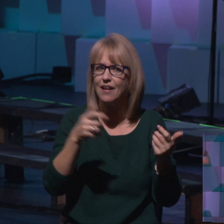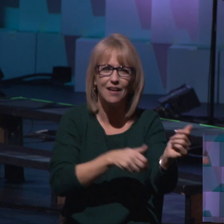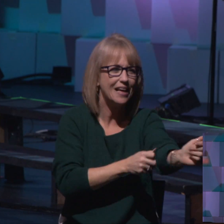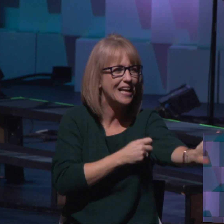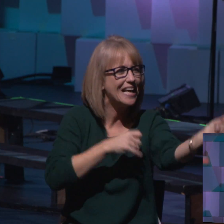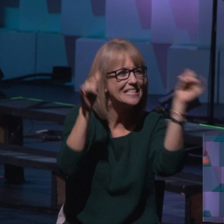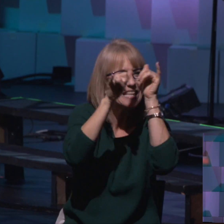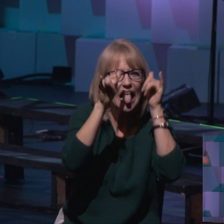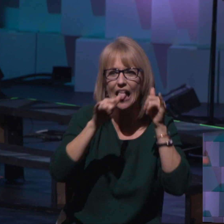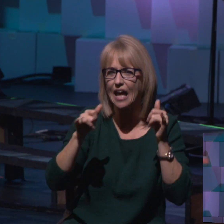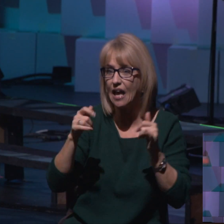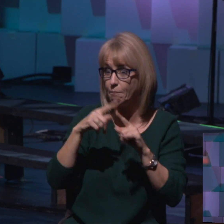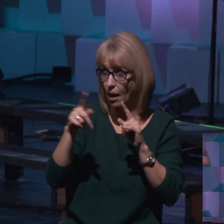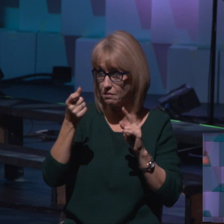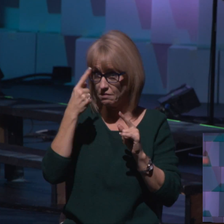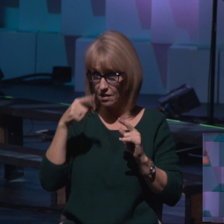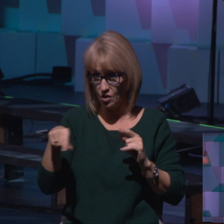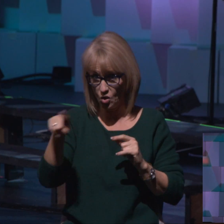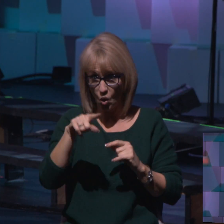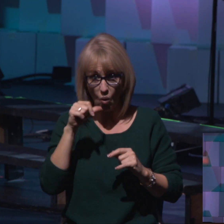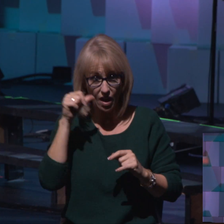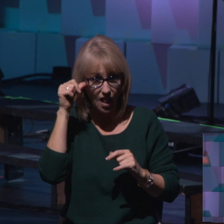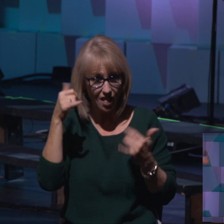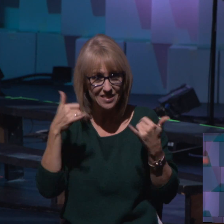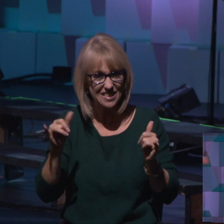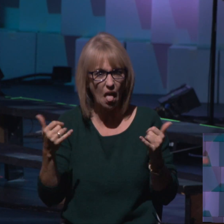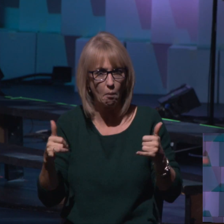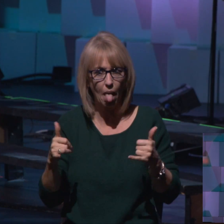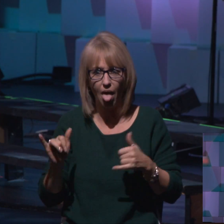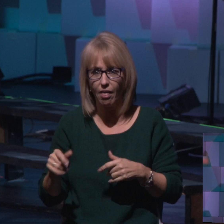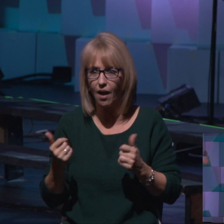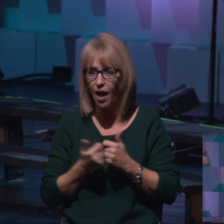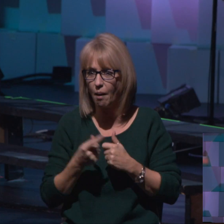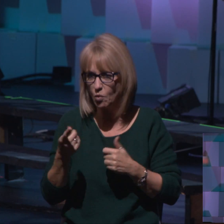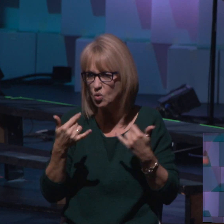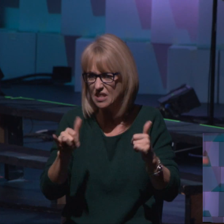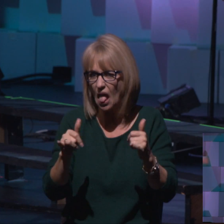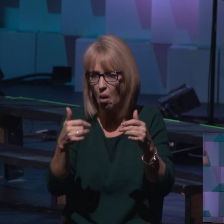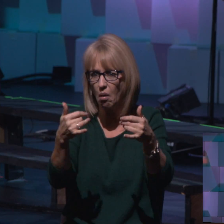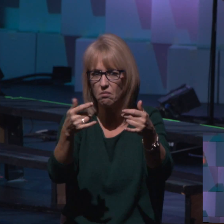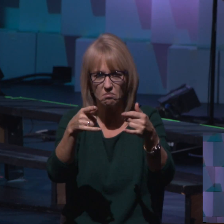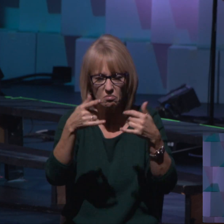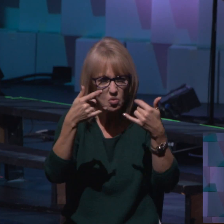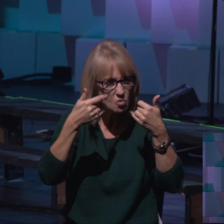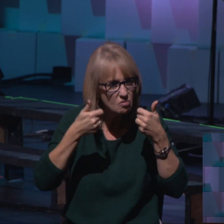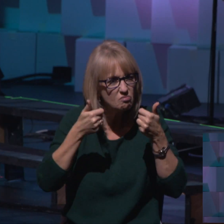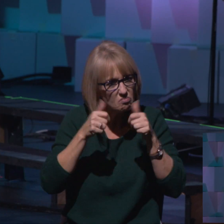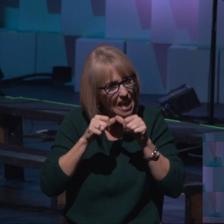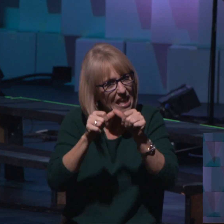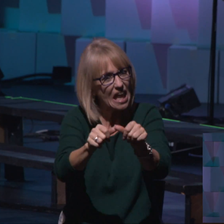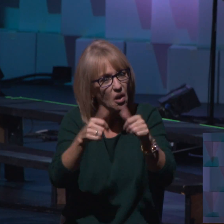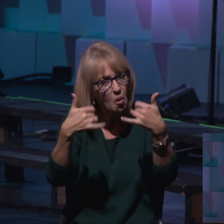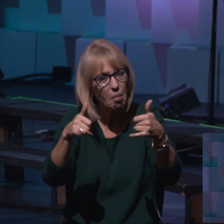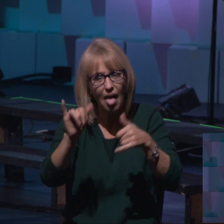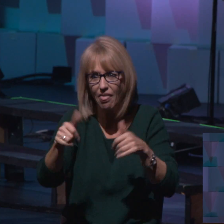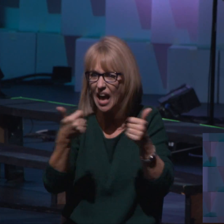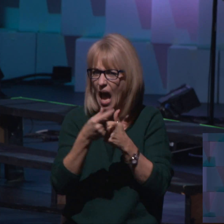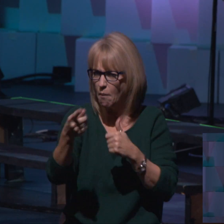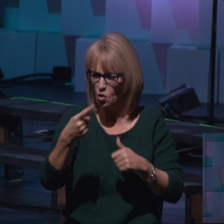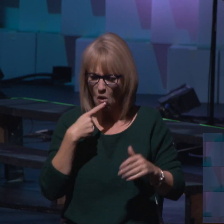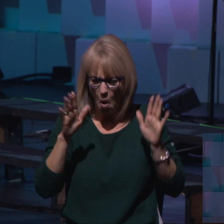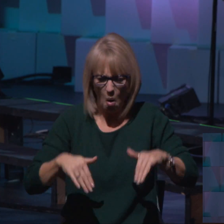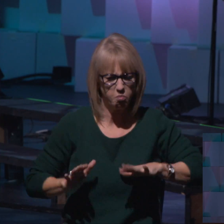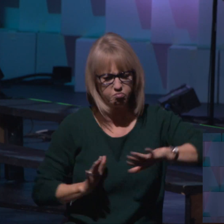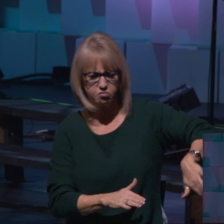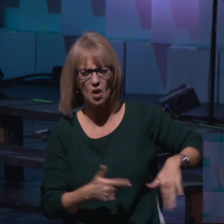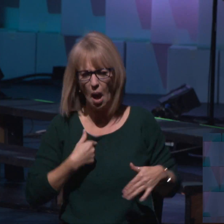of us as adults are still playing it, aren't we? We're going to scramble, we're going to push, we're going to shove, we're going to be deceitful, we're going to lack